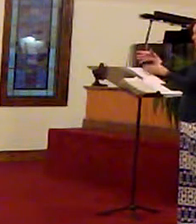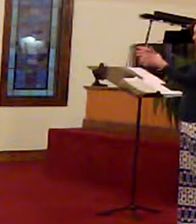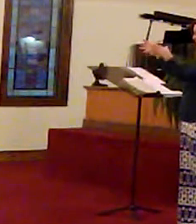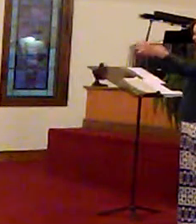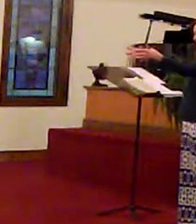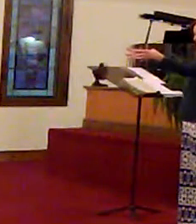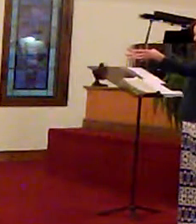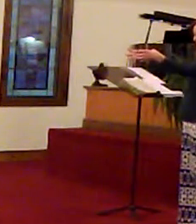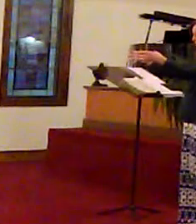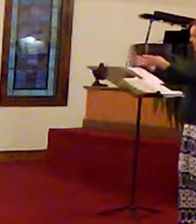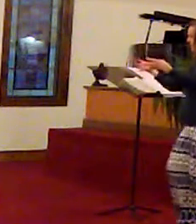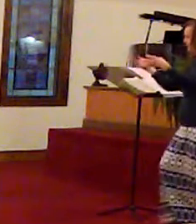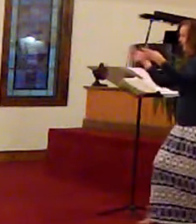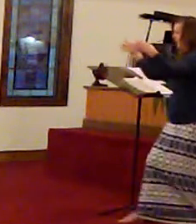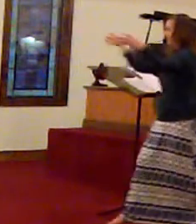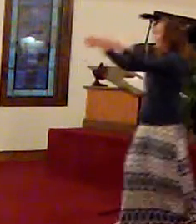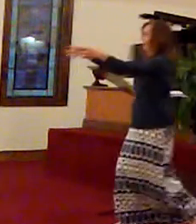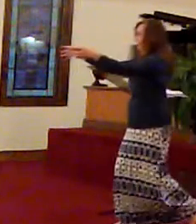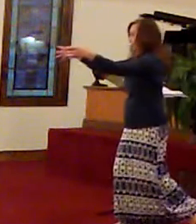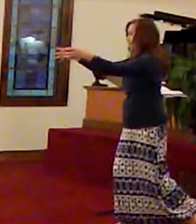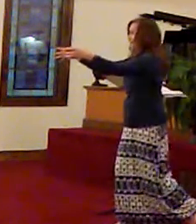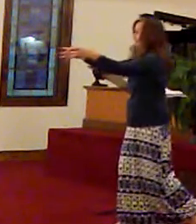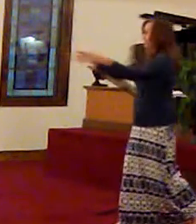they understand it yet? No.